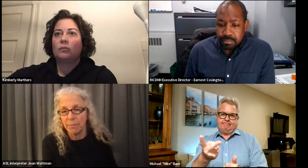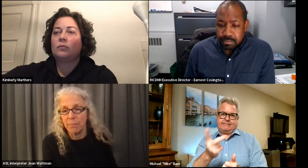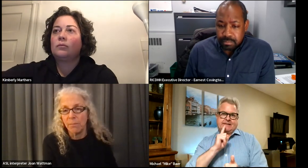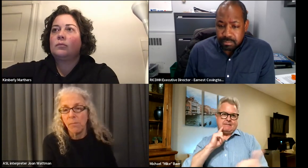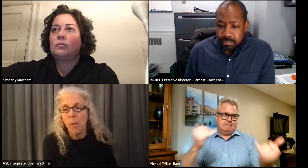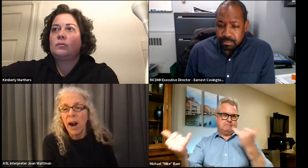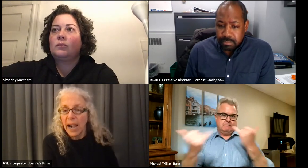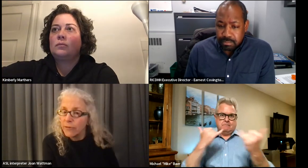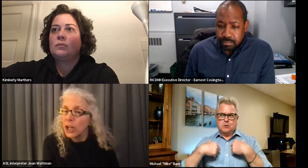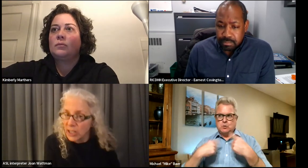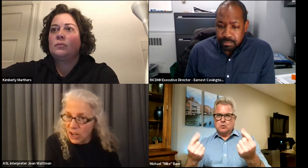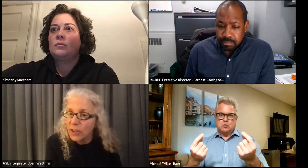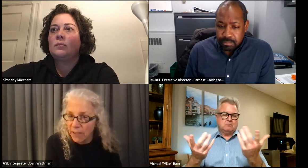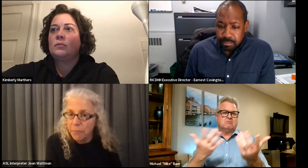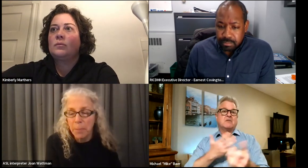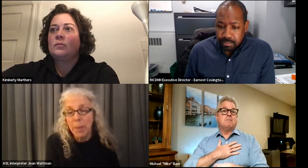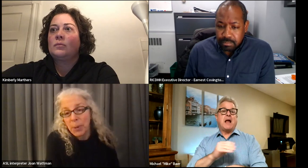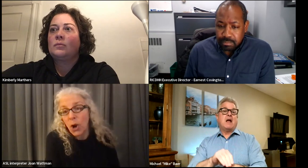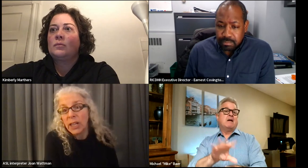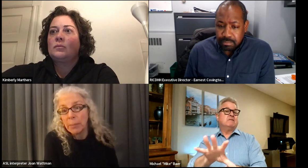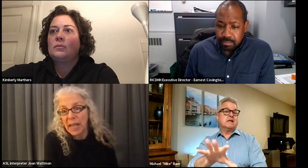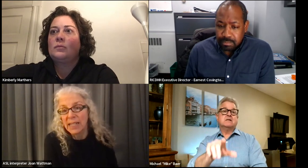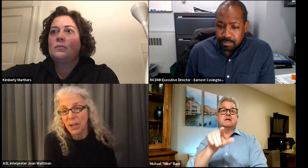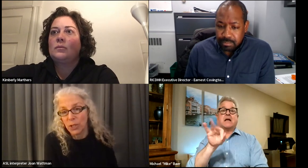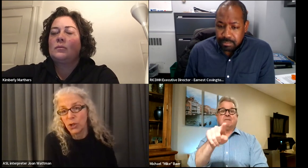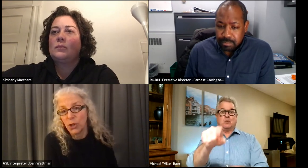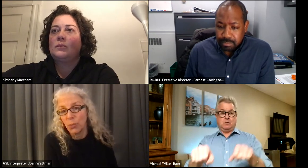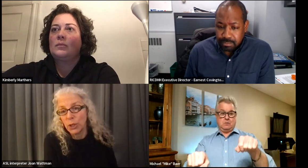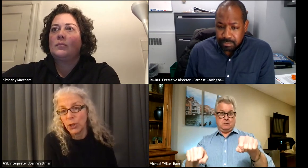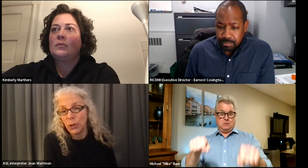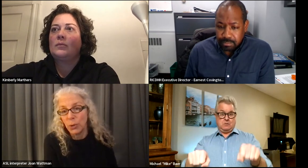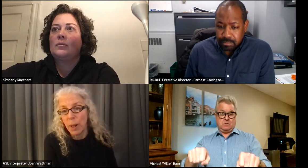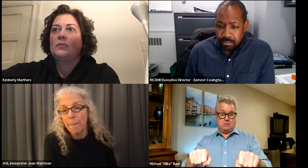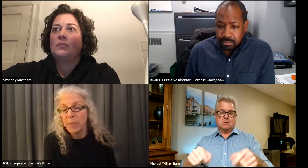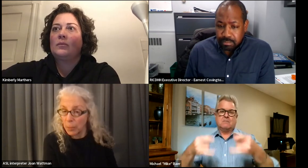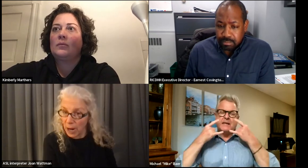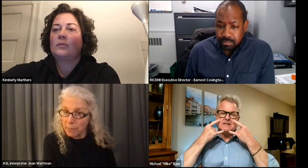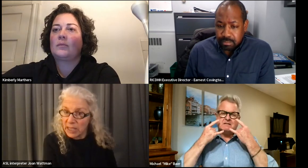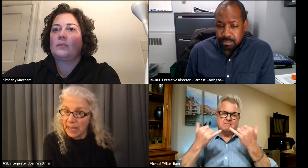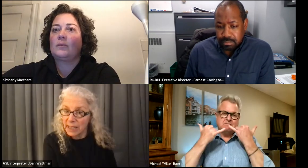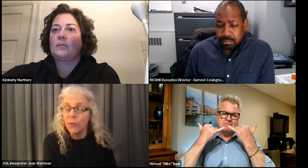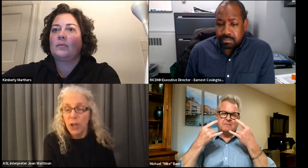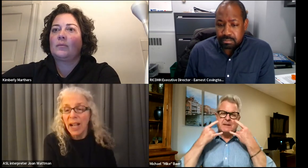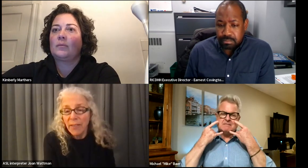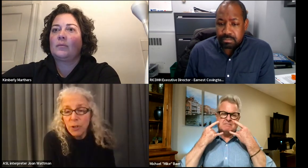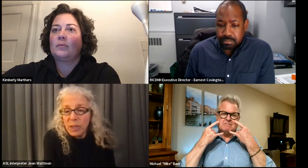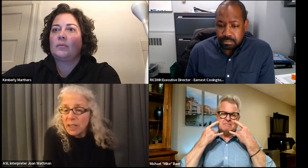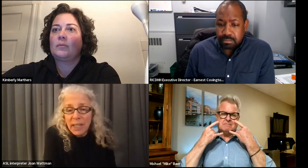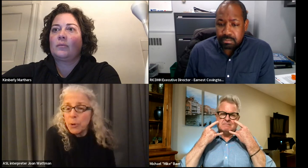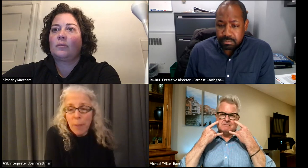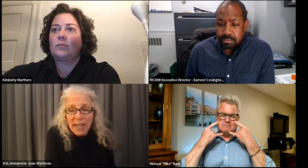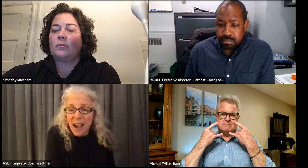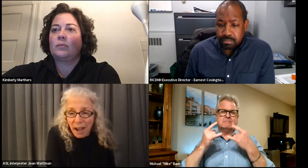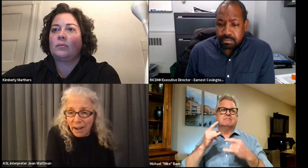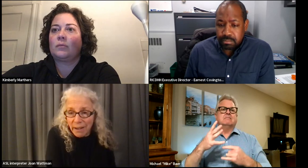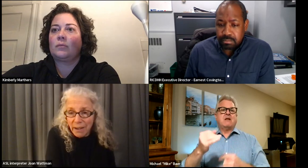state. I've talked to several deaf people. People are calling me asking what to do. And what I'm saying is, if you're not comfortable, keep